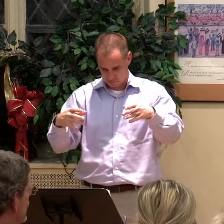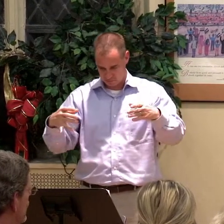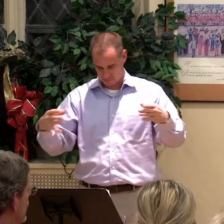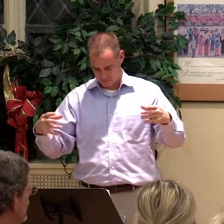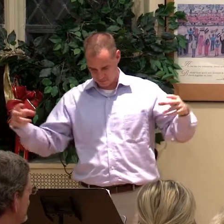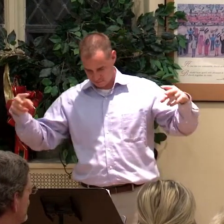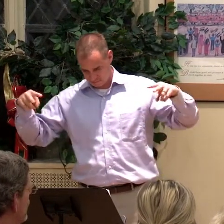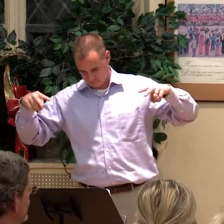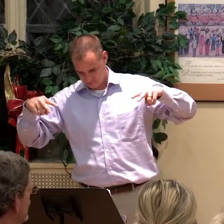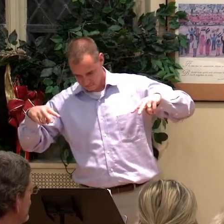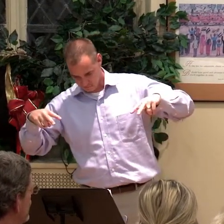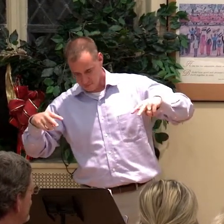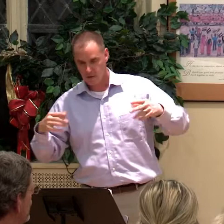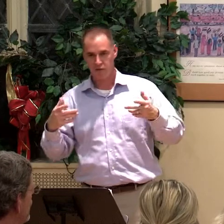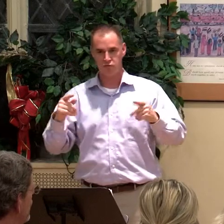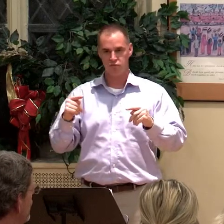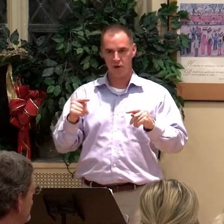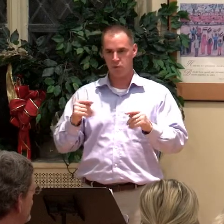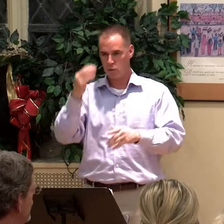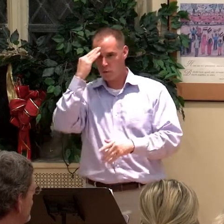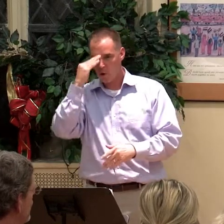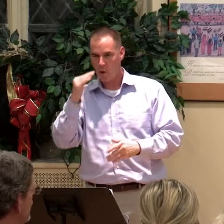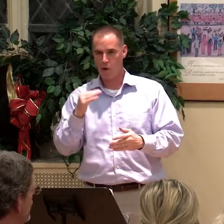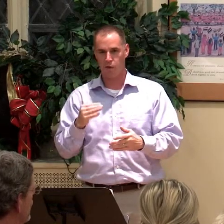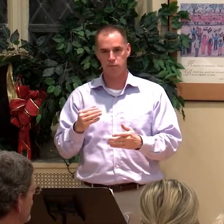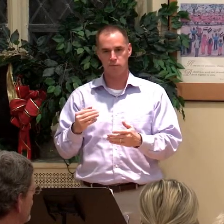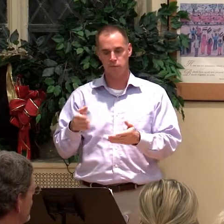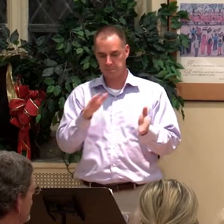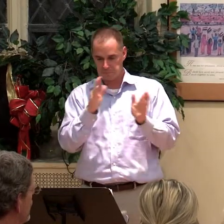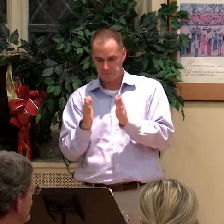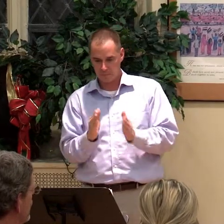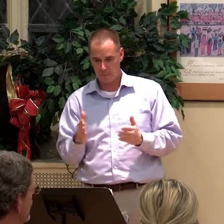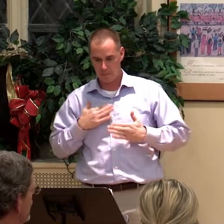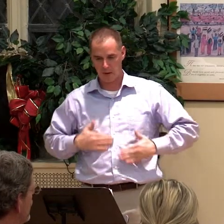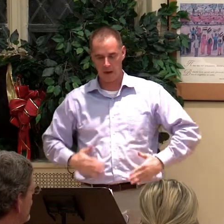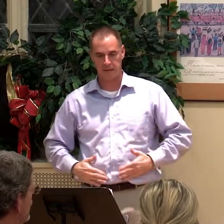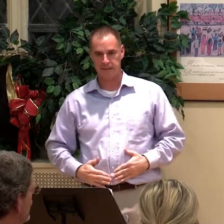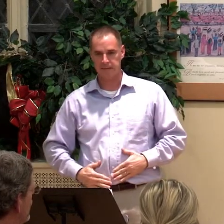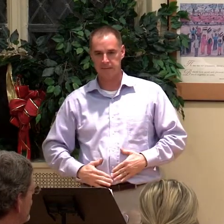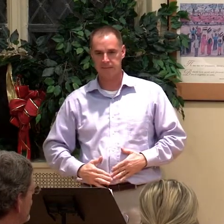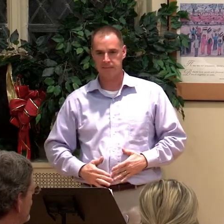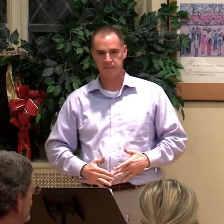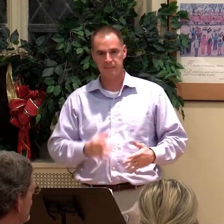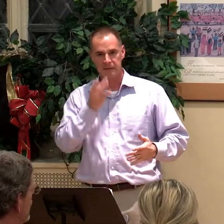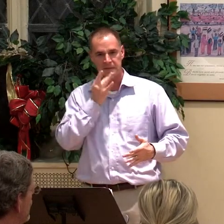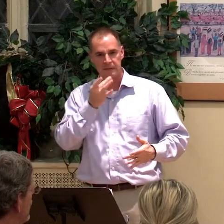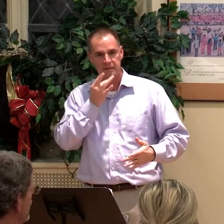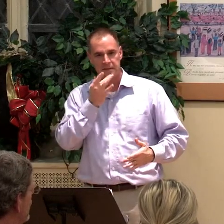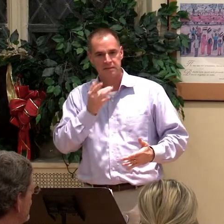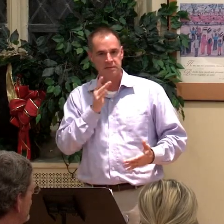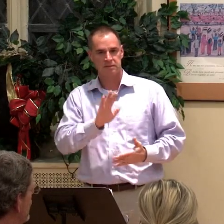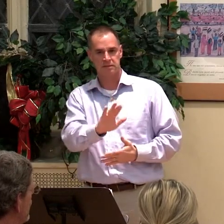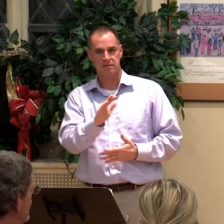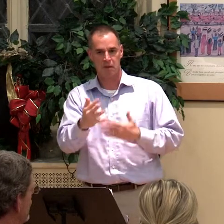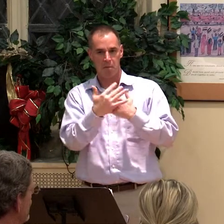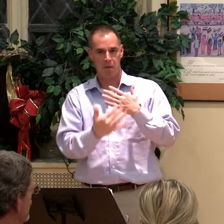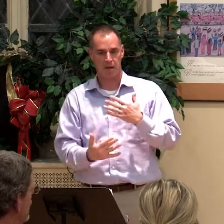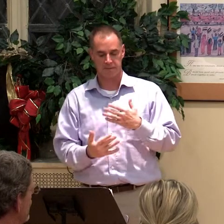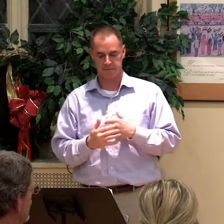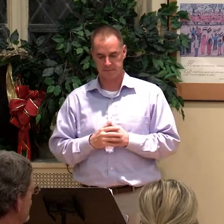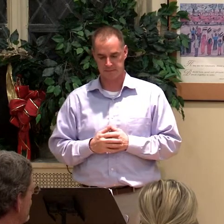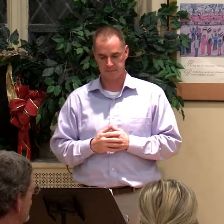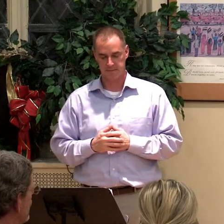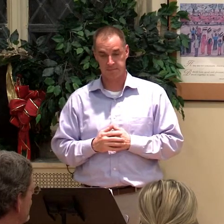curve of their body, the scent of their skin, the taste of their blood. Take, never